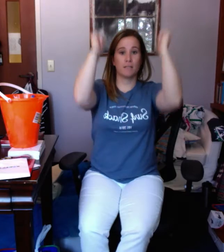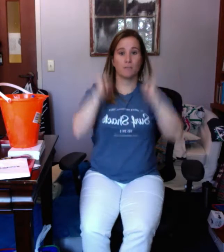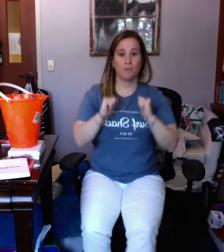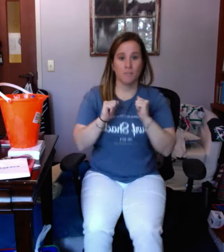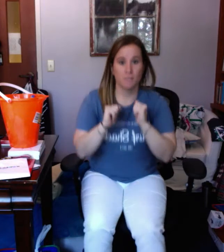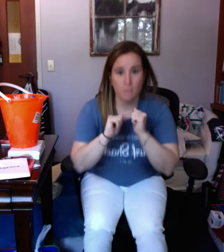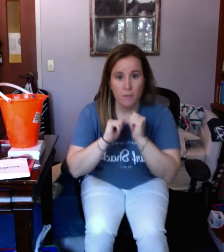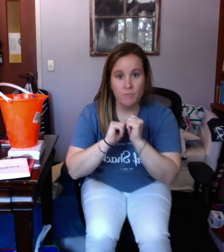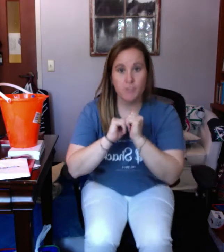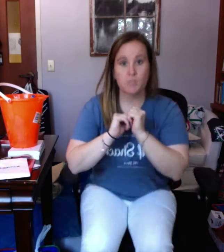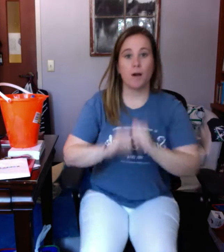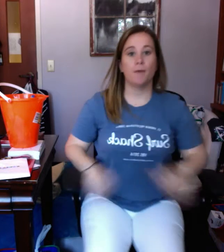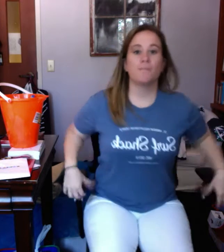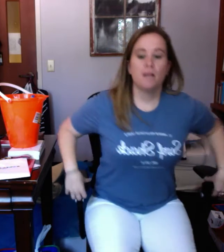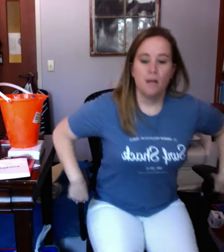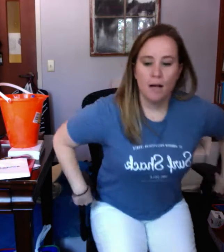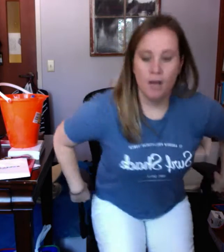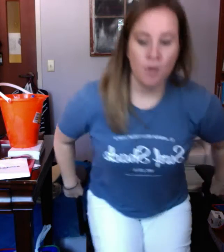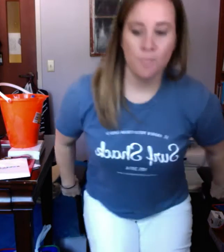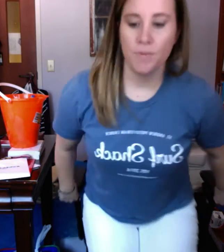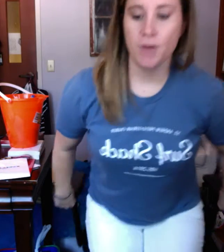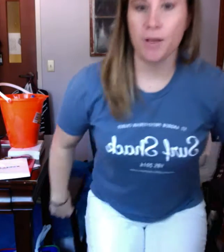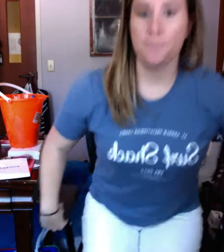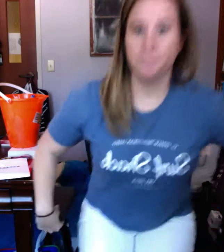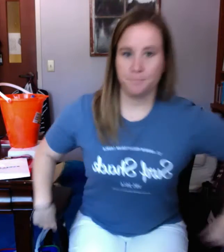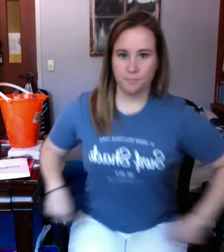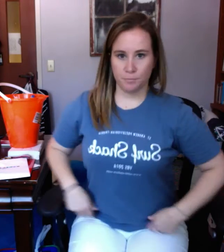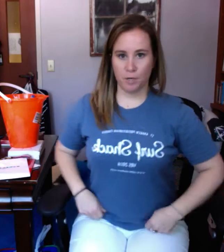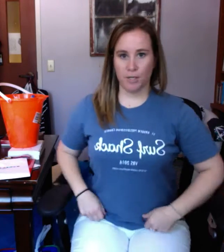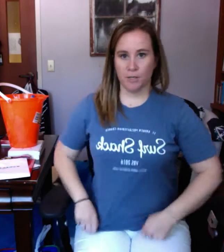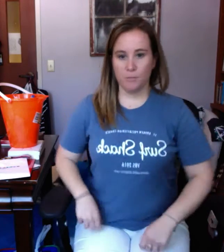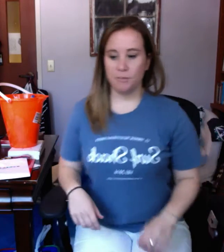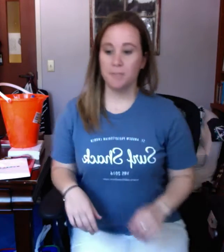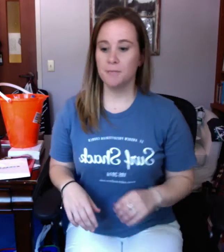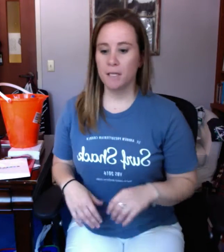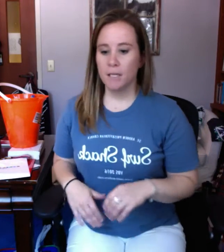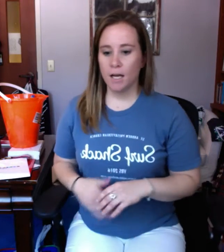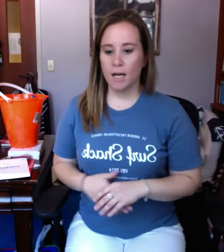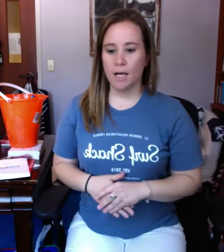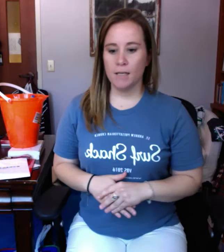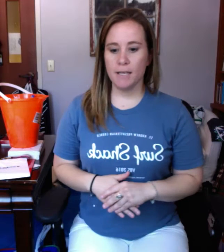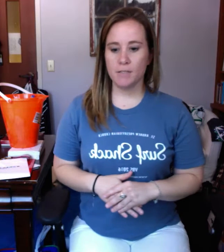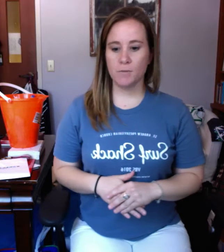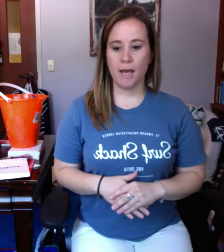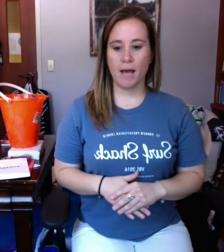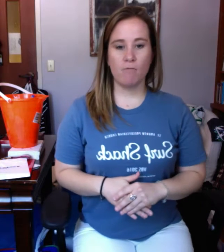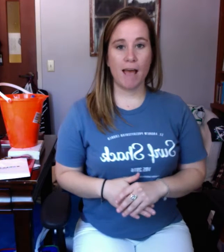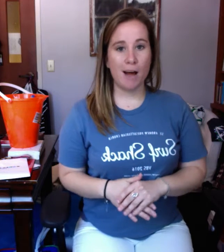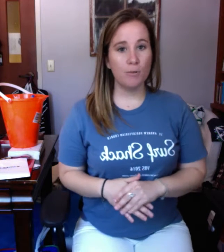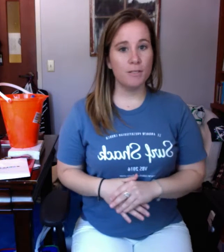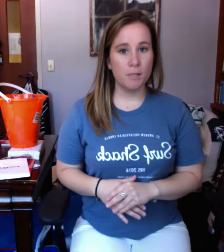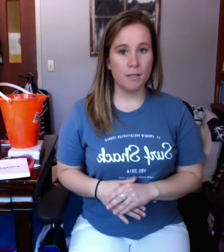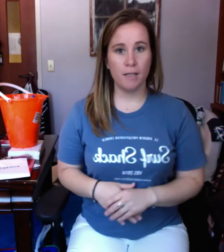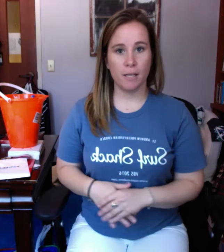the first part. Okay, pardon the moving. Next we have hallowed be thy name. We're going